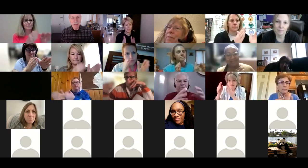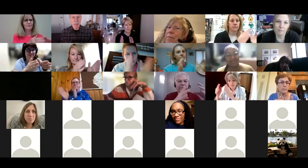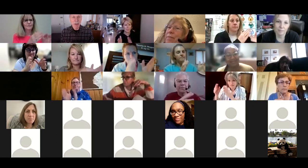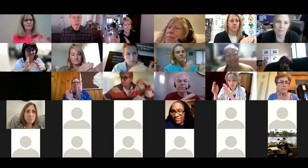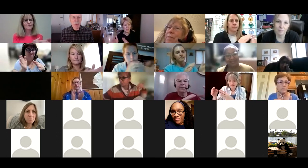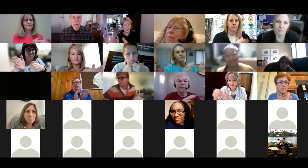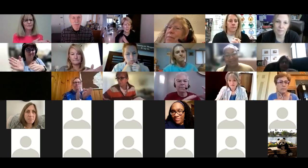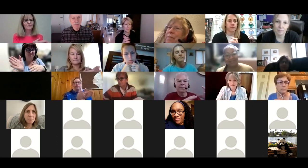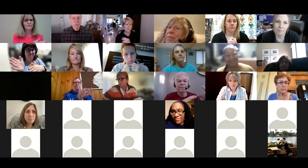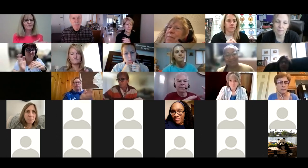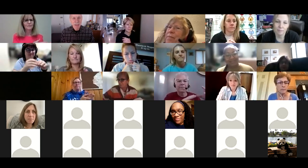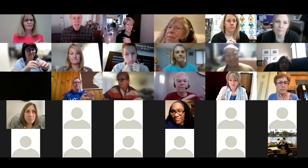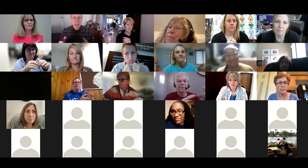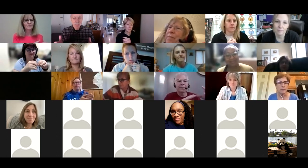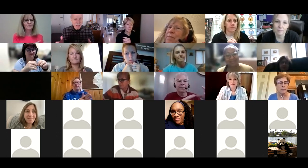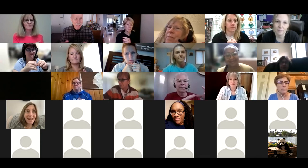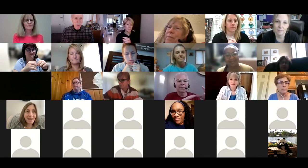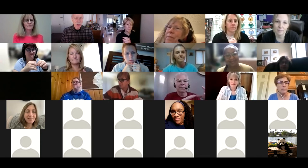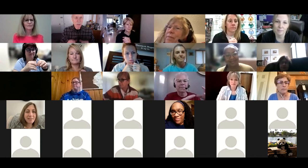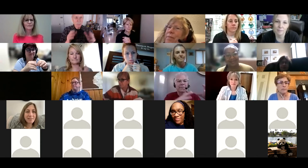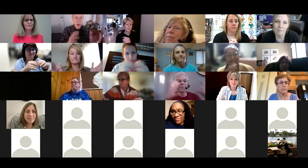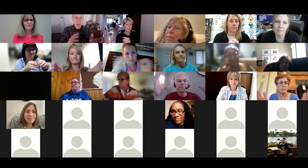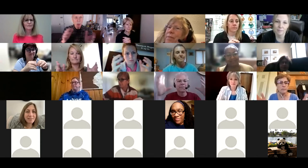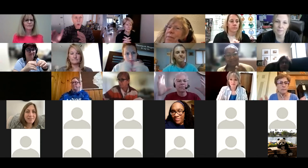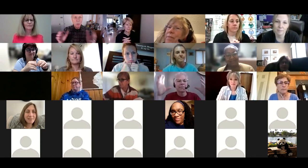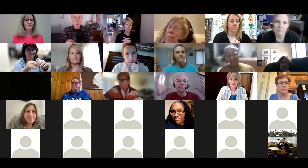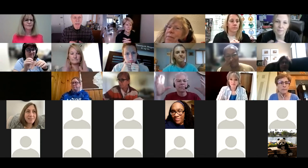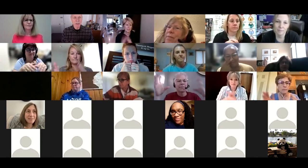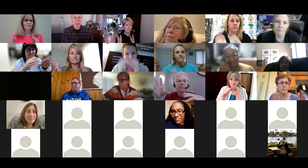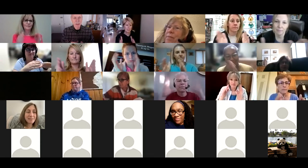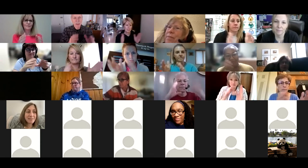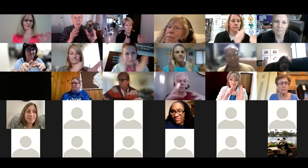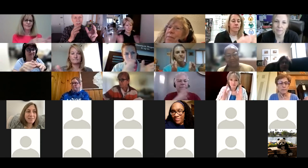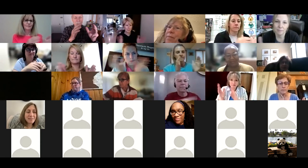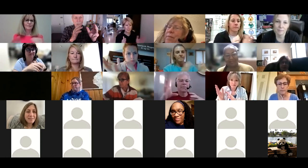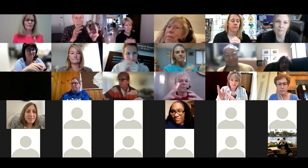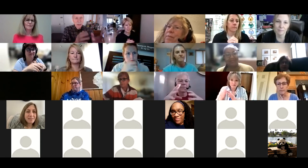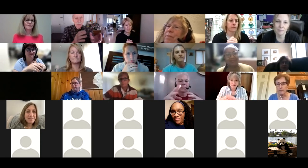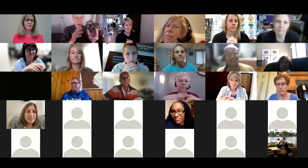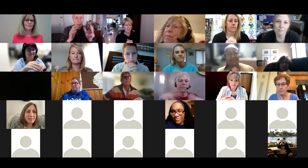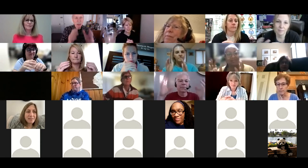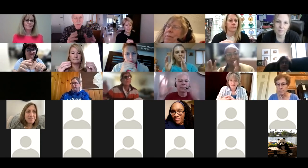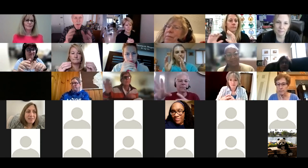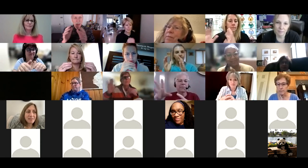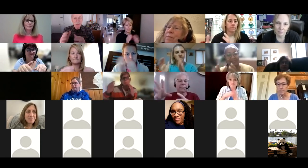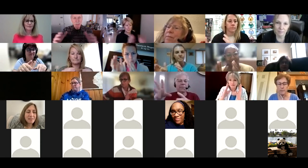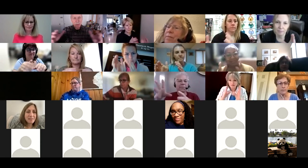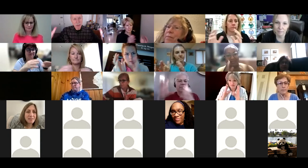parts. In basketball, call it part-whole practice. Here's a part, here's a part, here's a part.